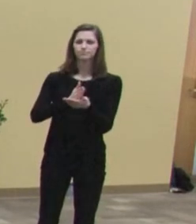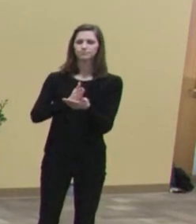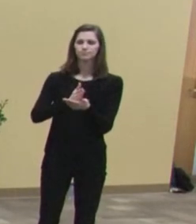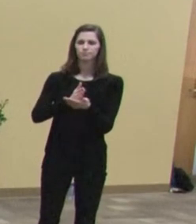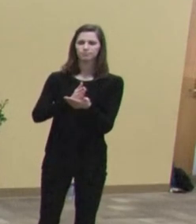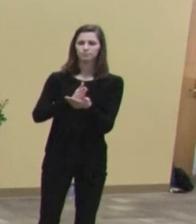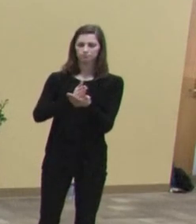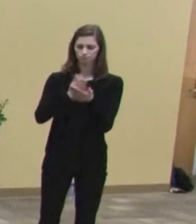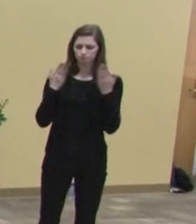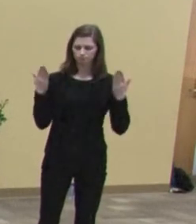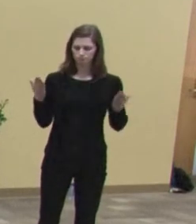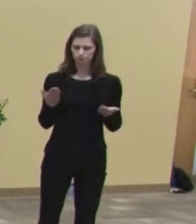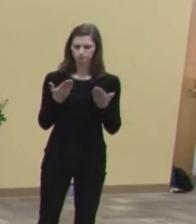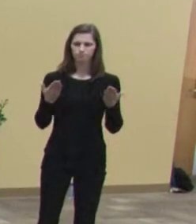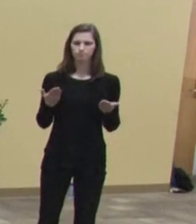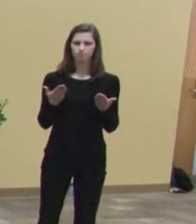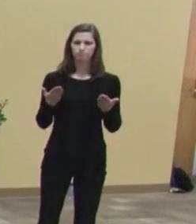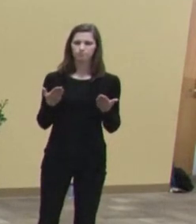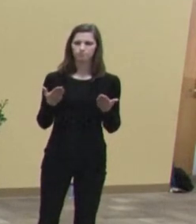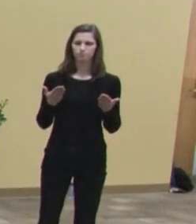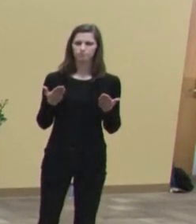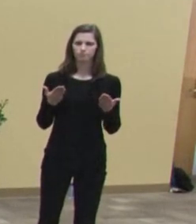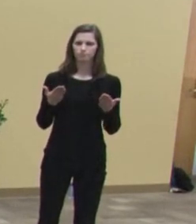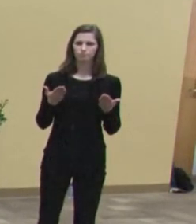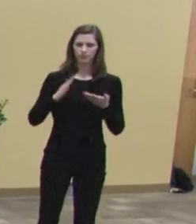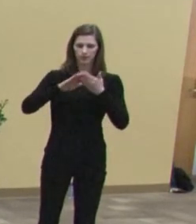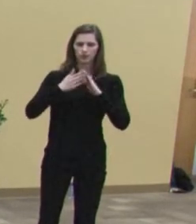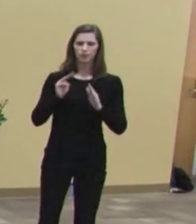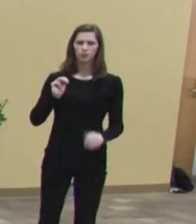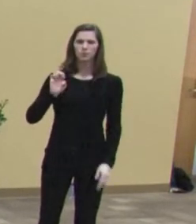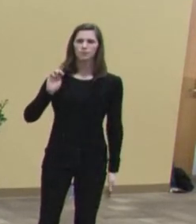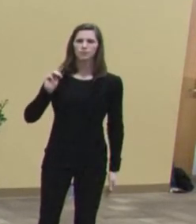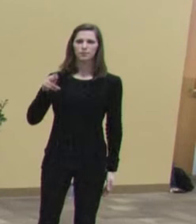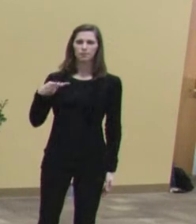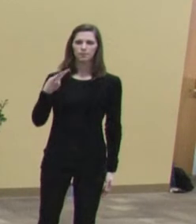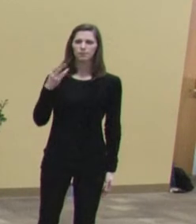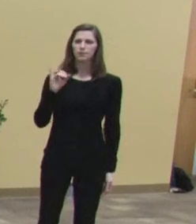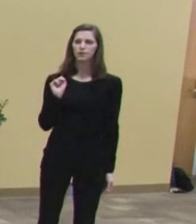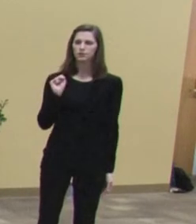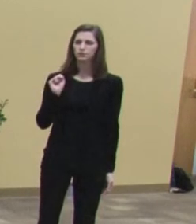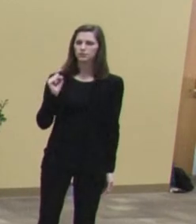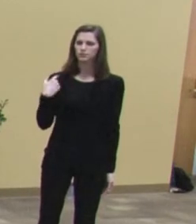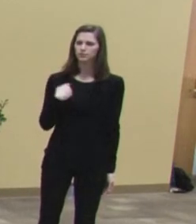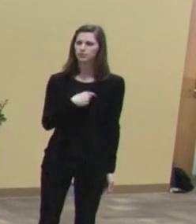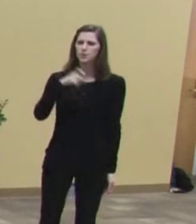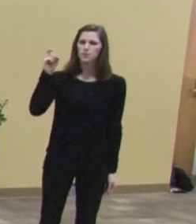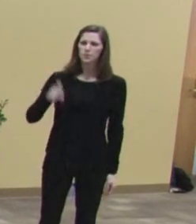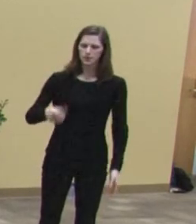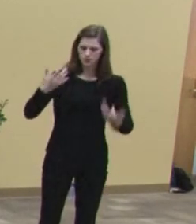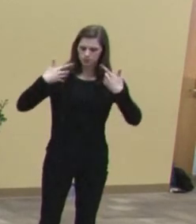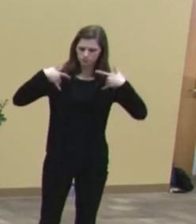at this point in Memphis. We got to see it through.